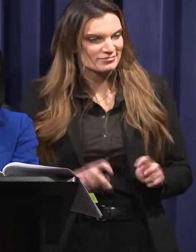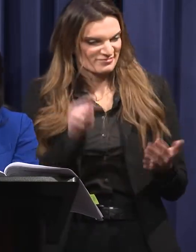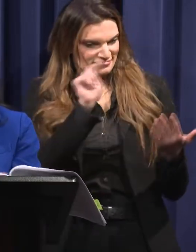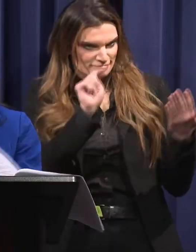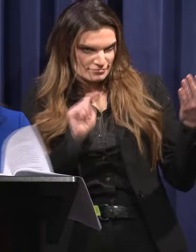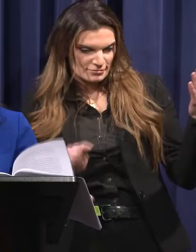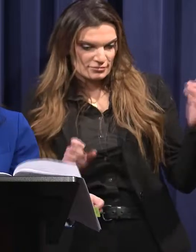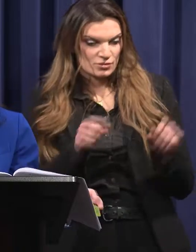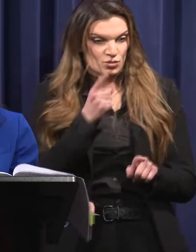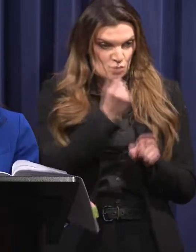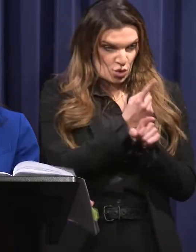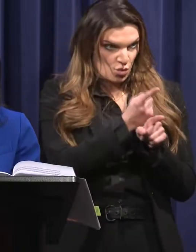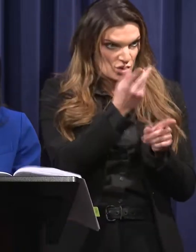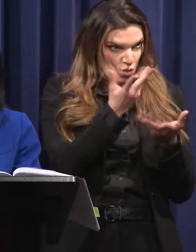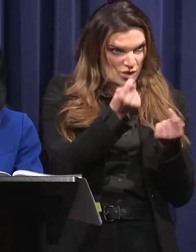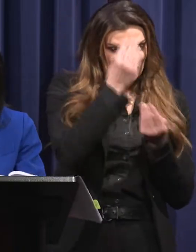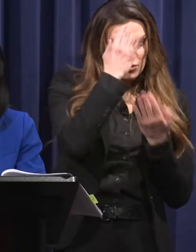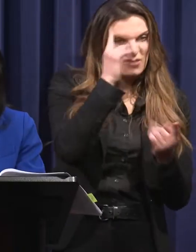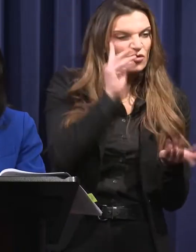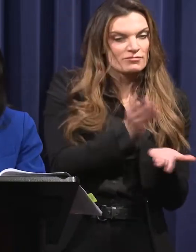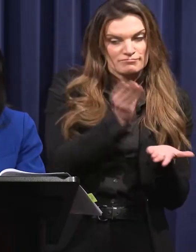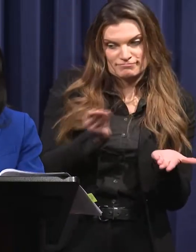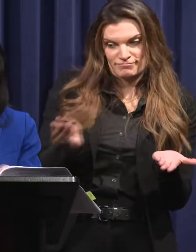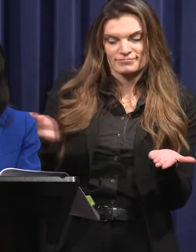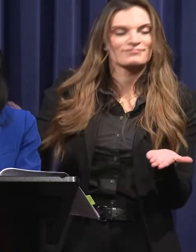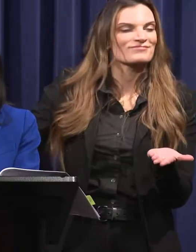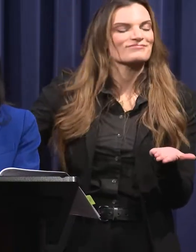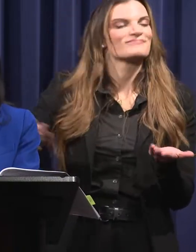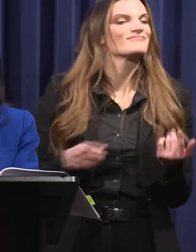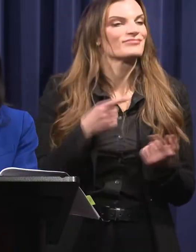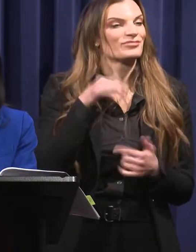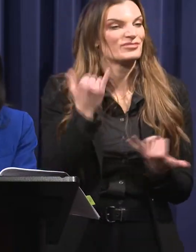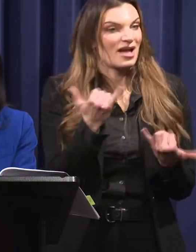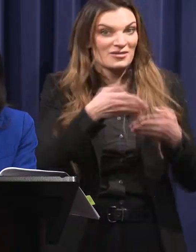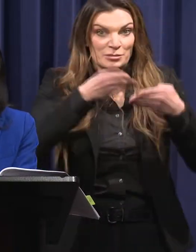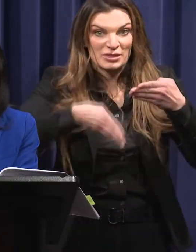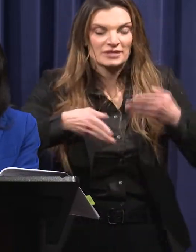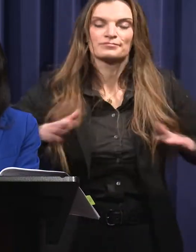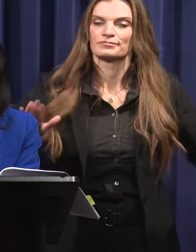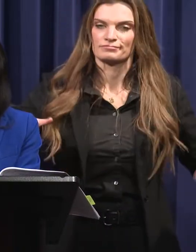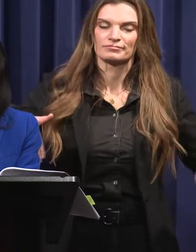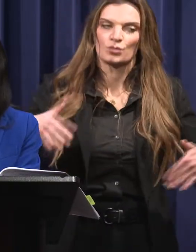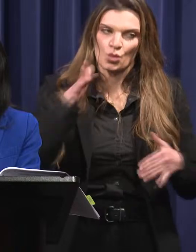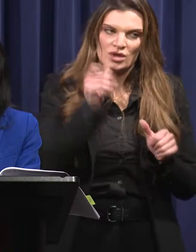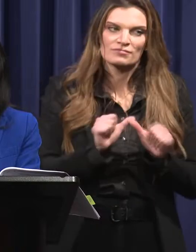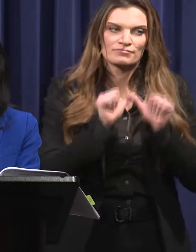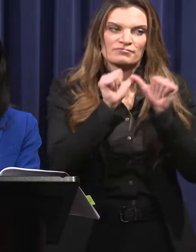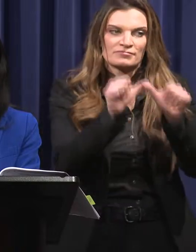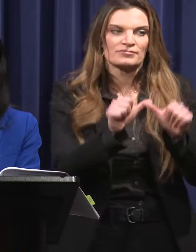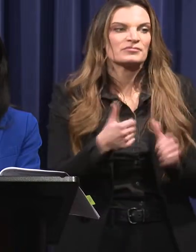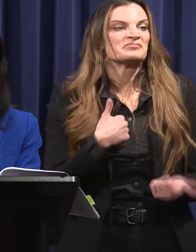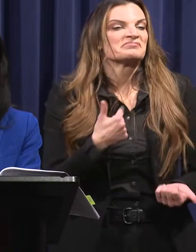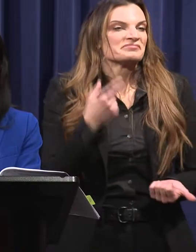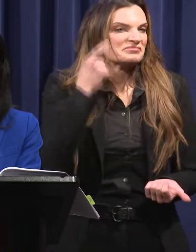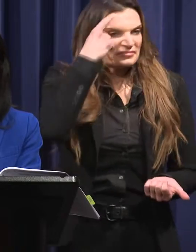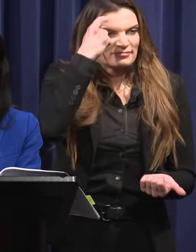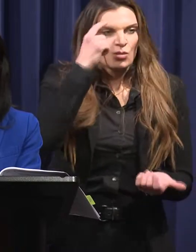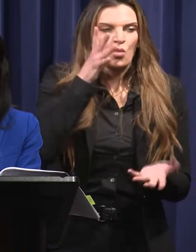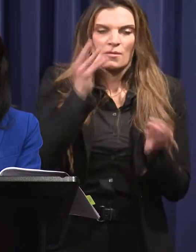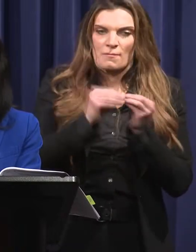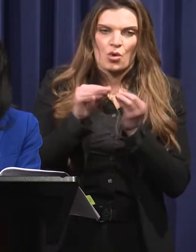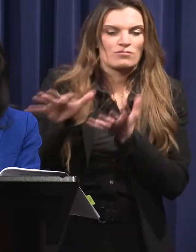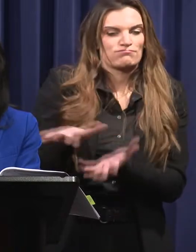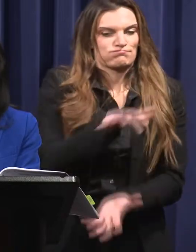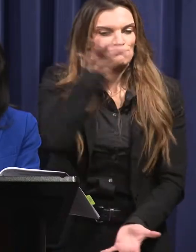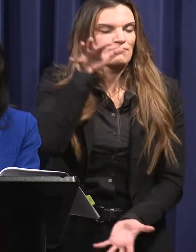privilege. And that review process is not complete, and I anticipate our investigators will receive thousands of more